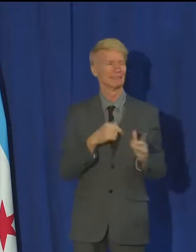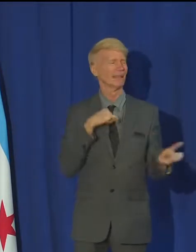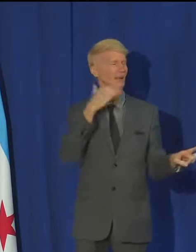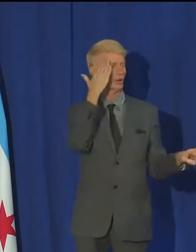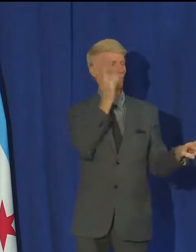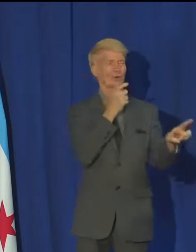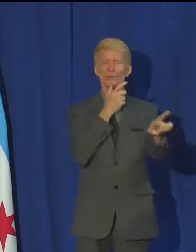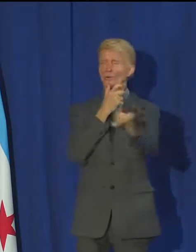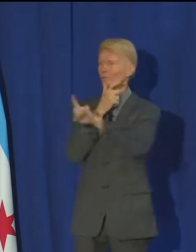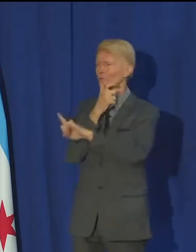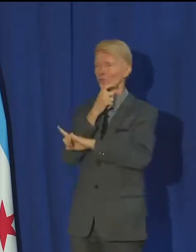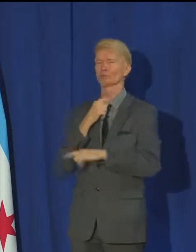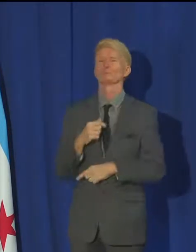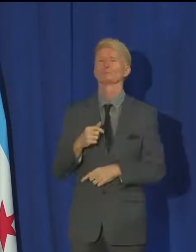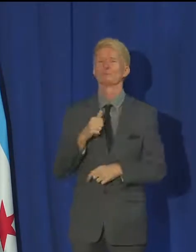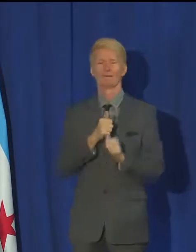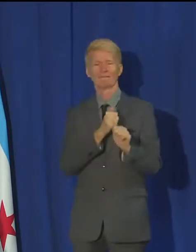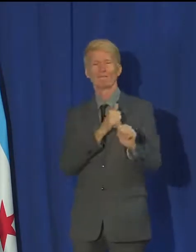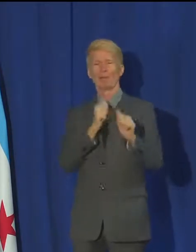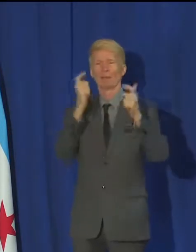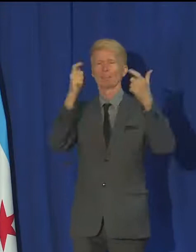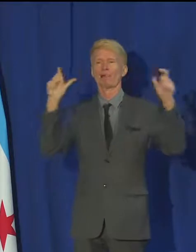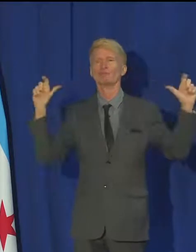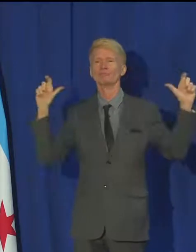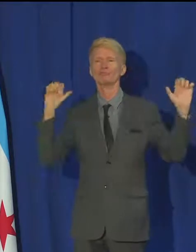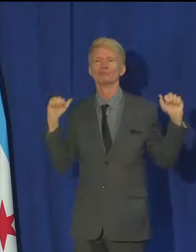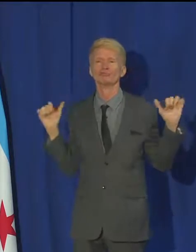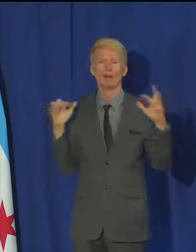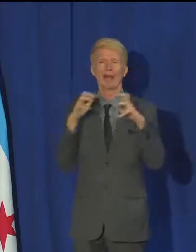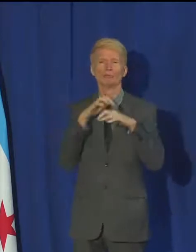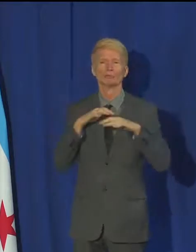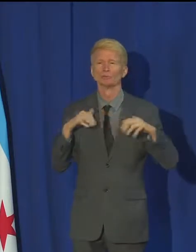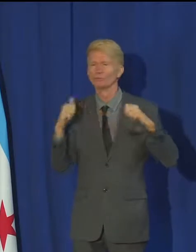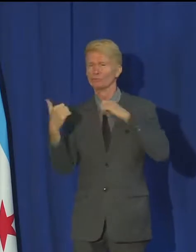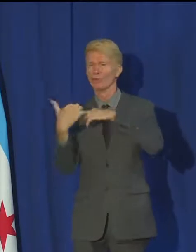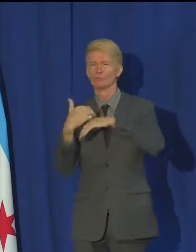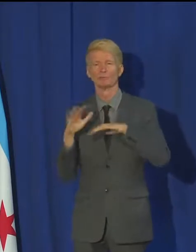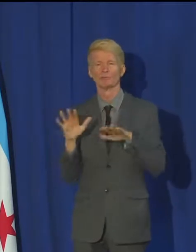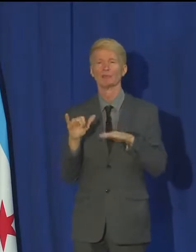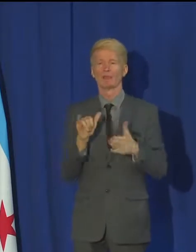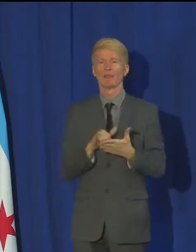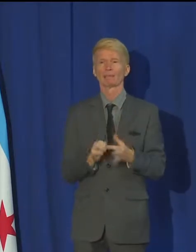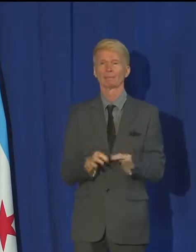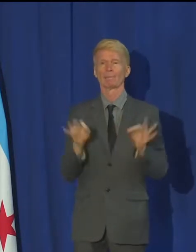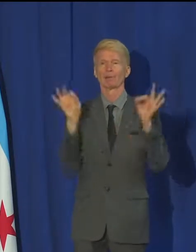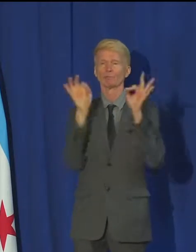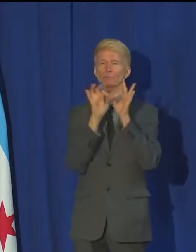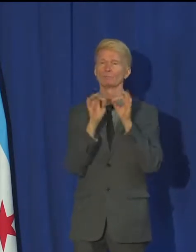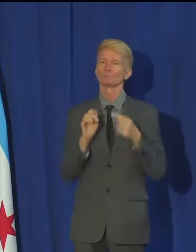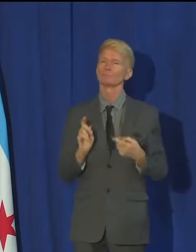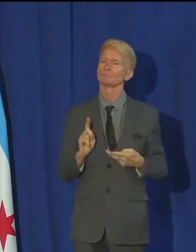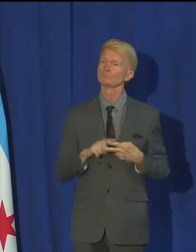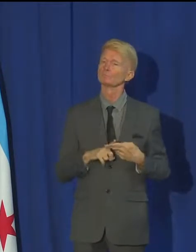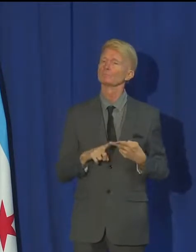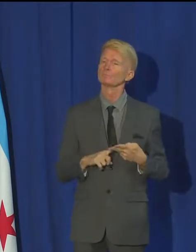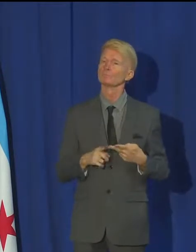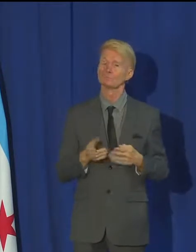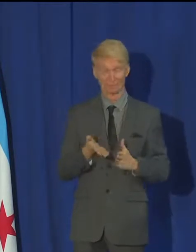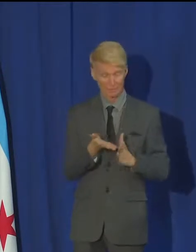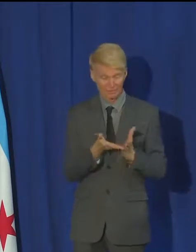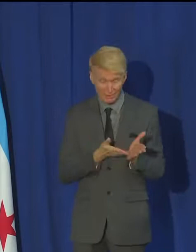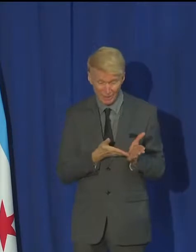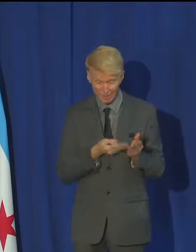avoiding large crowds, you know what the risks are, and those are the most important things. There's been some